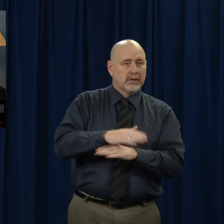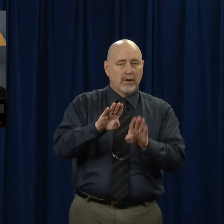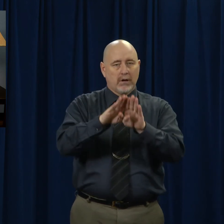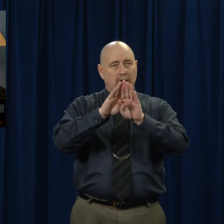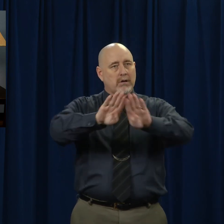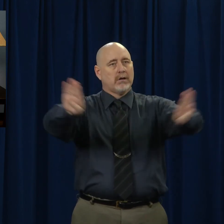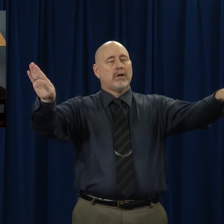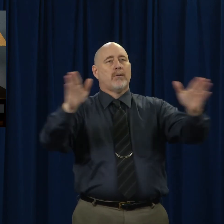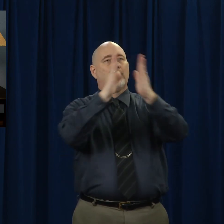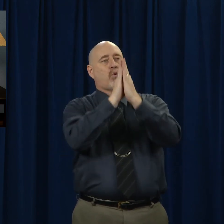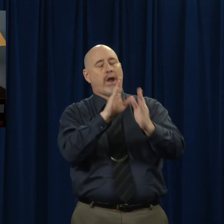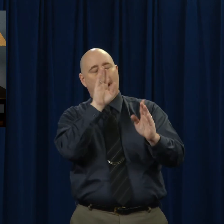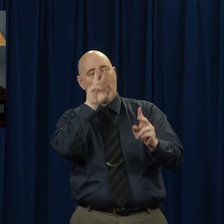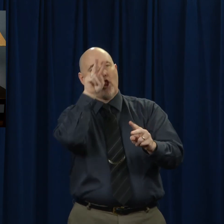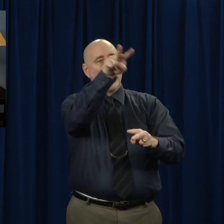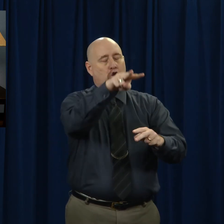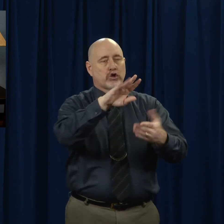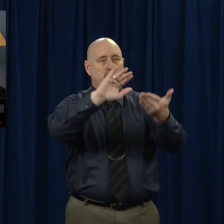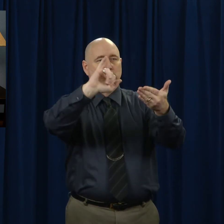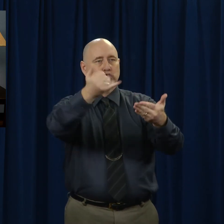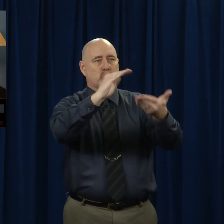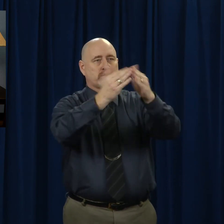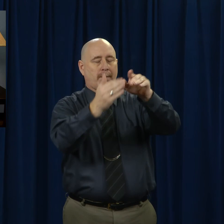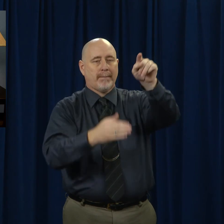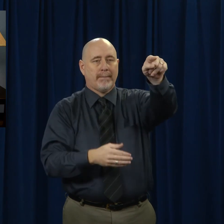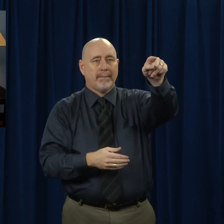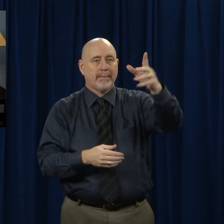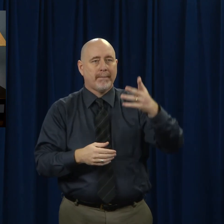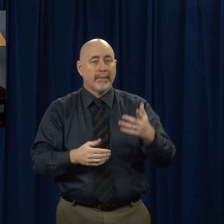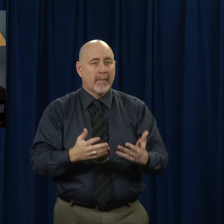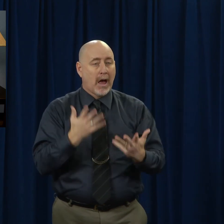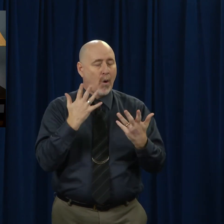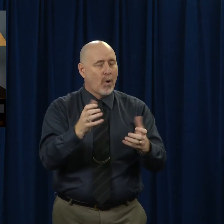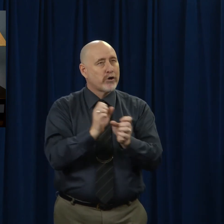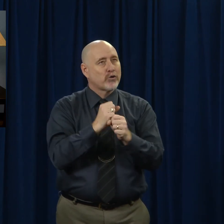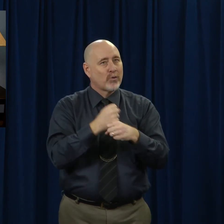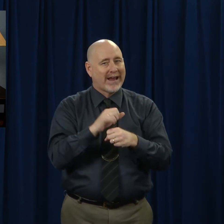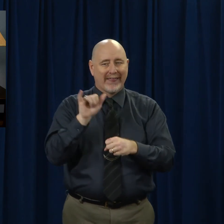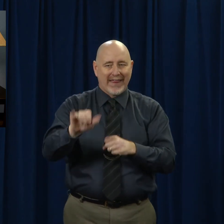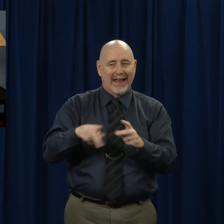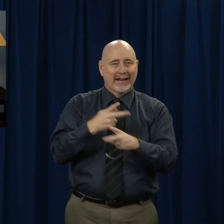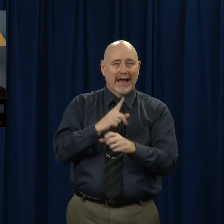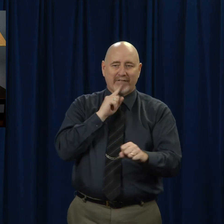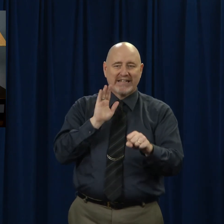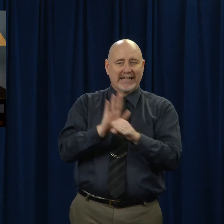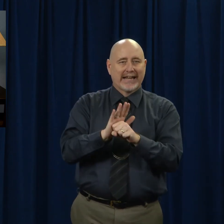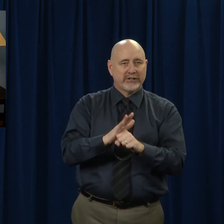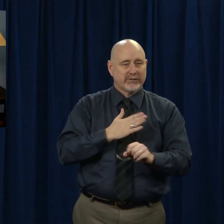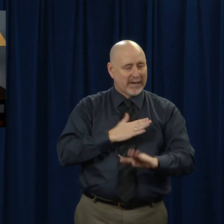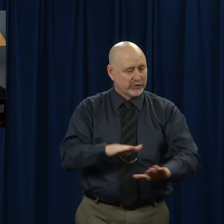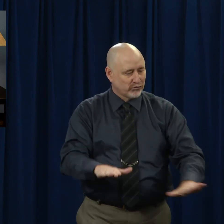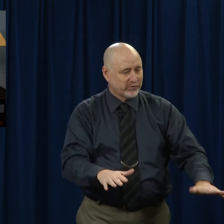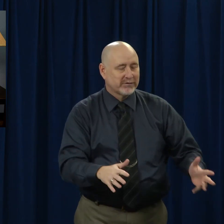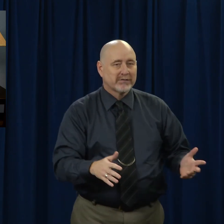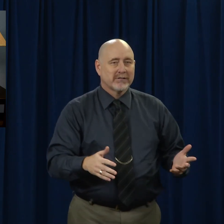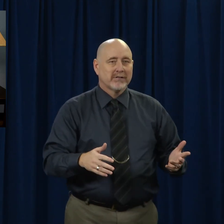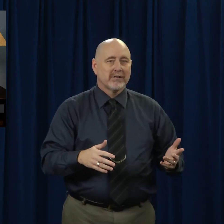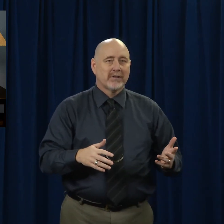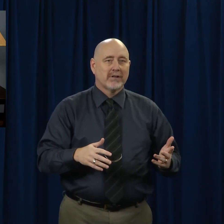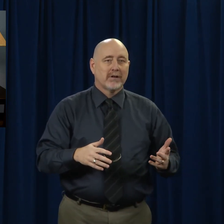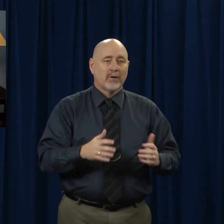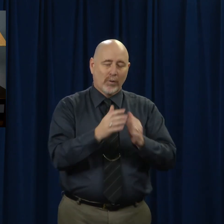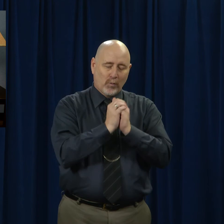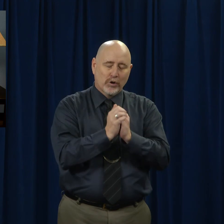windows and pray toward Jerusalem. Now, I want to create dedication like that in my children.